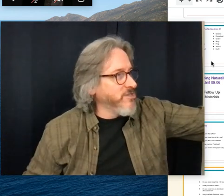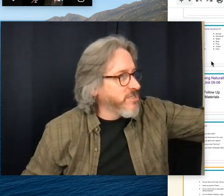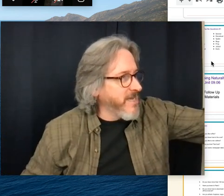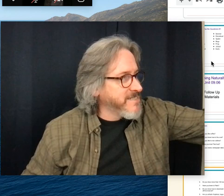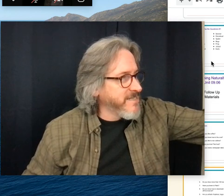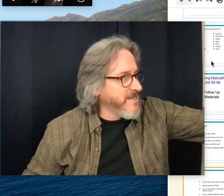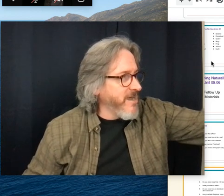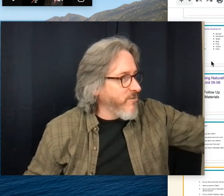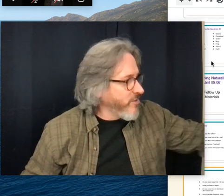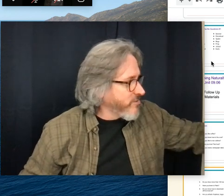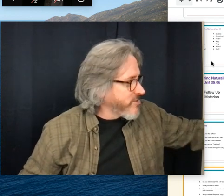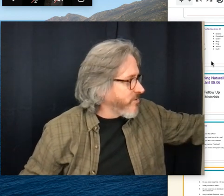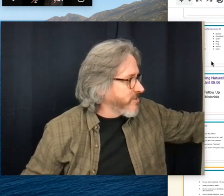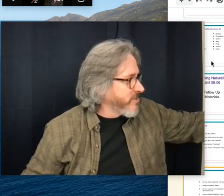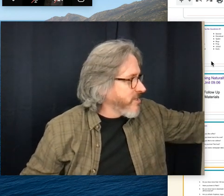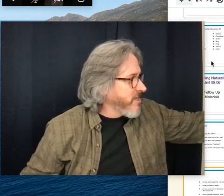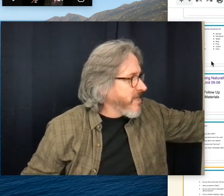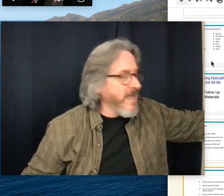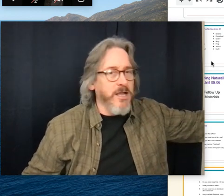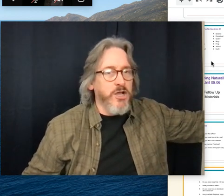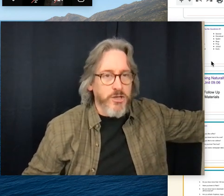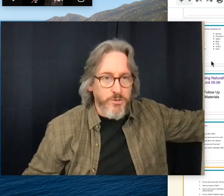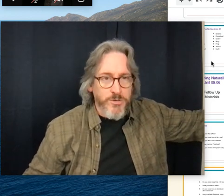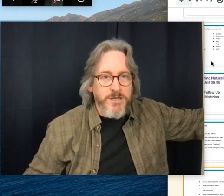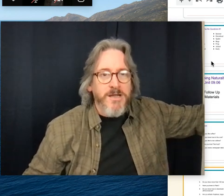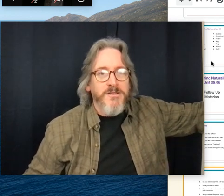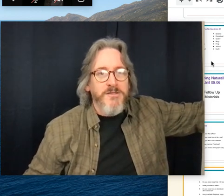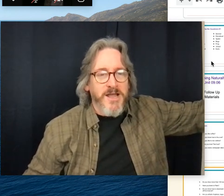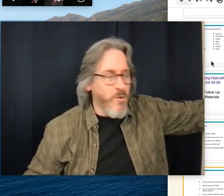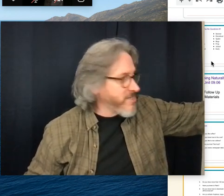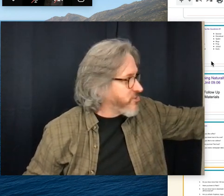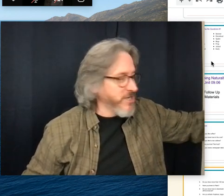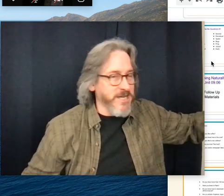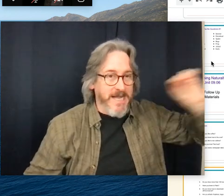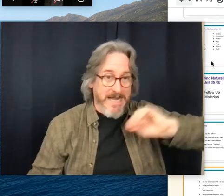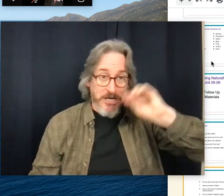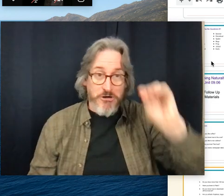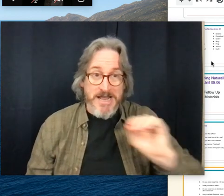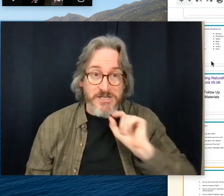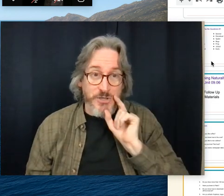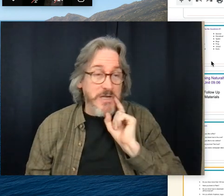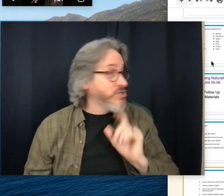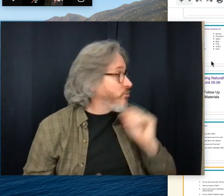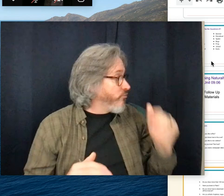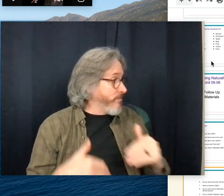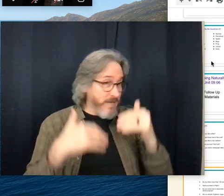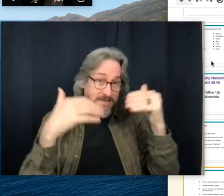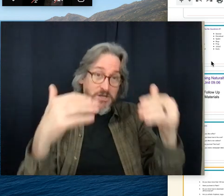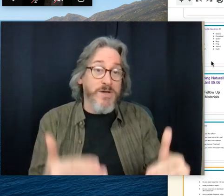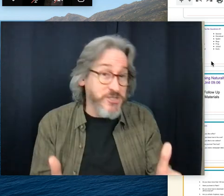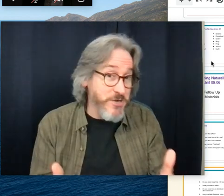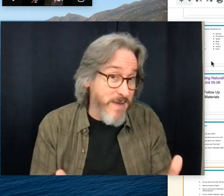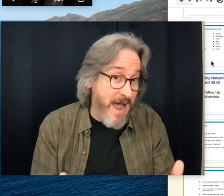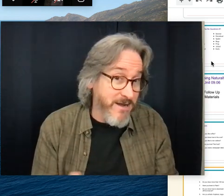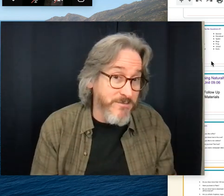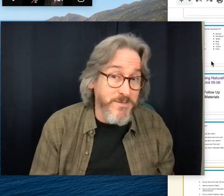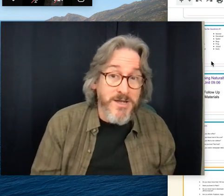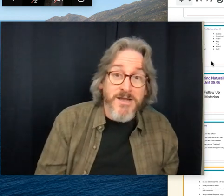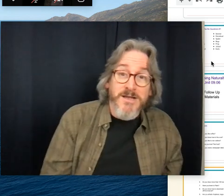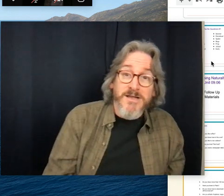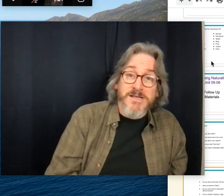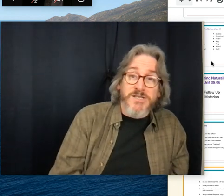like English class, you're told include that question in your answer. So repeat the question